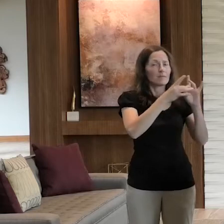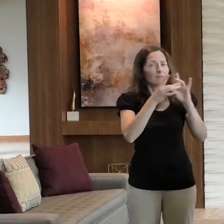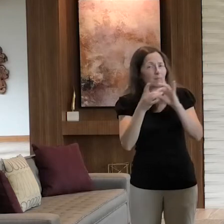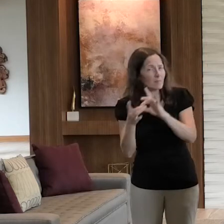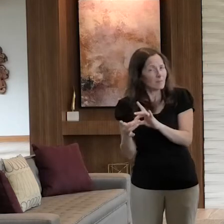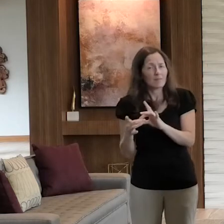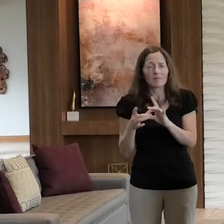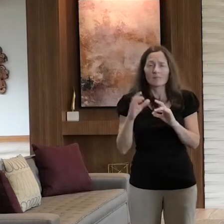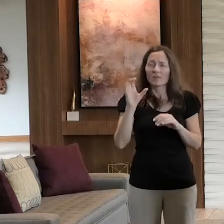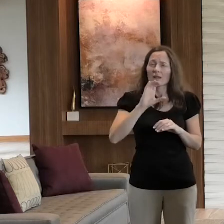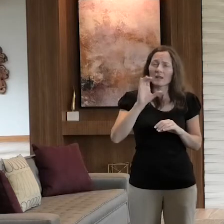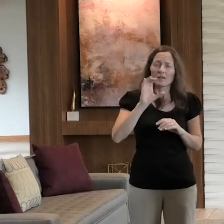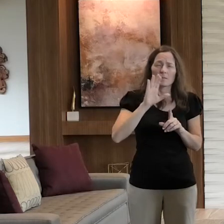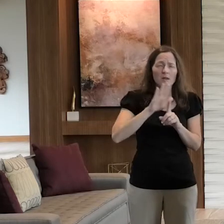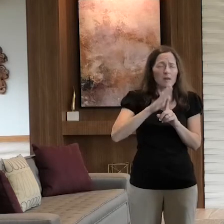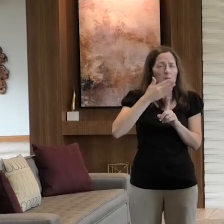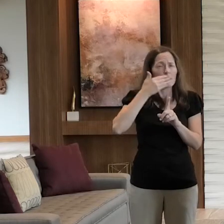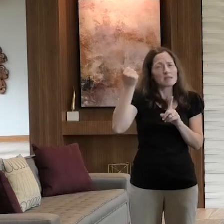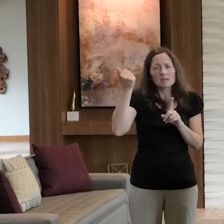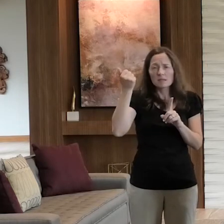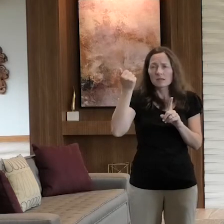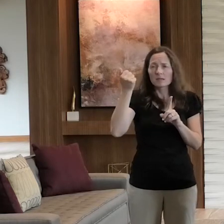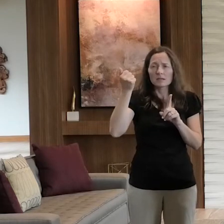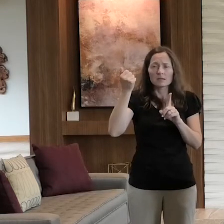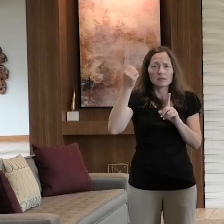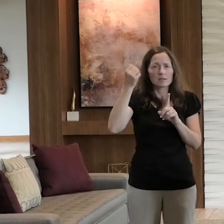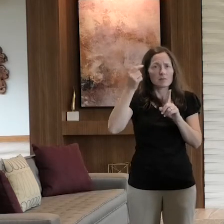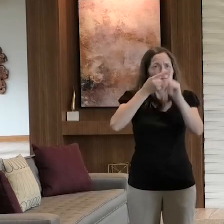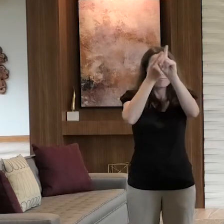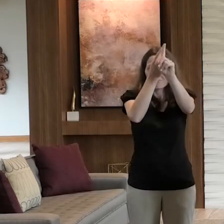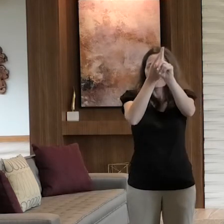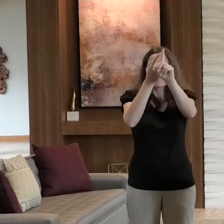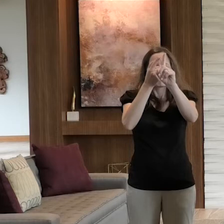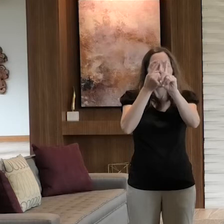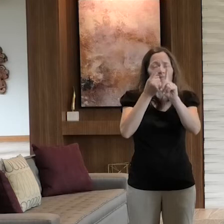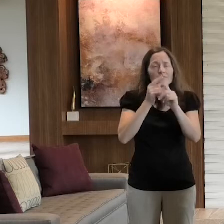County is about, as Jessica so well articulated.